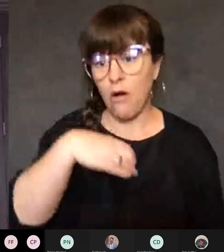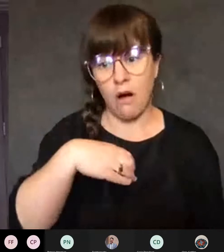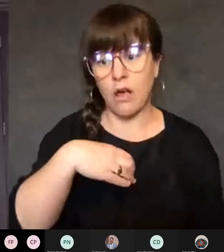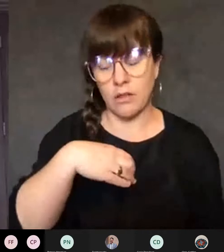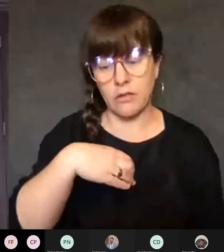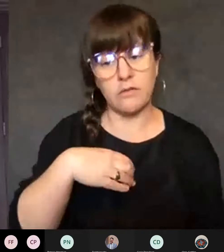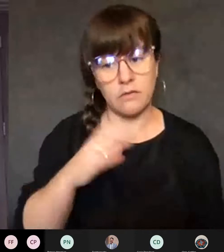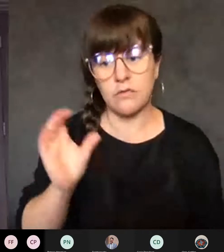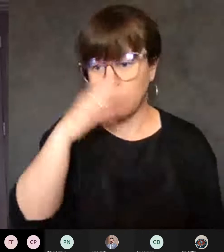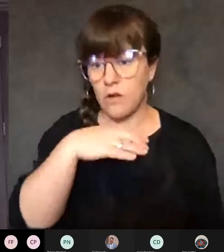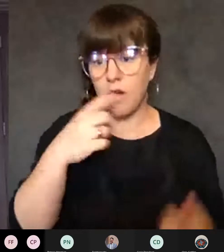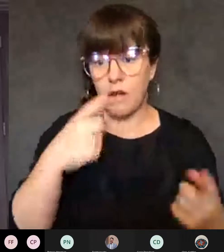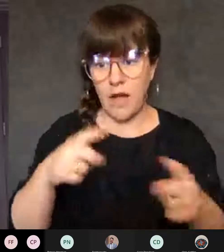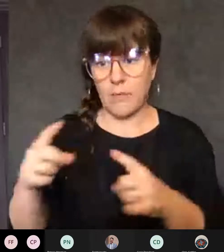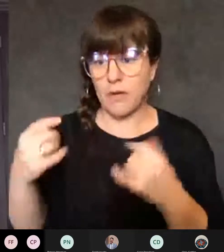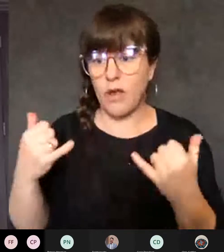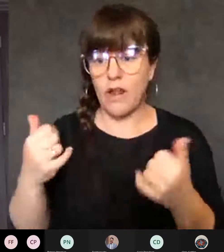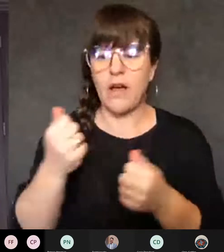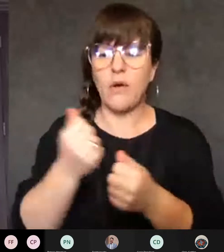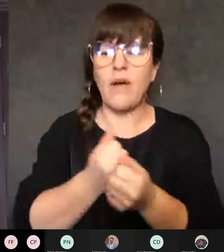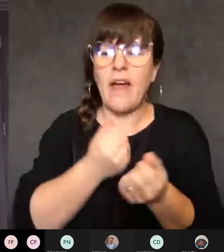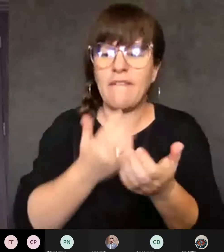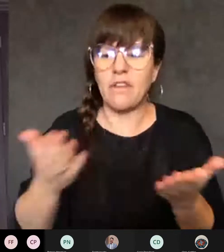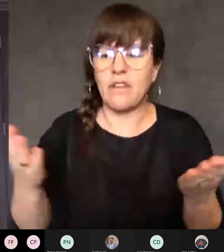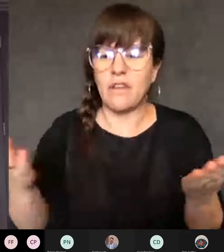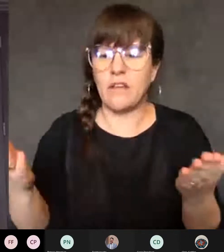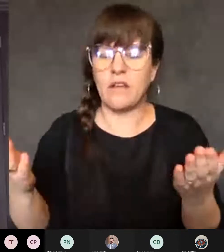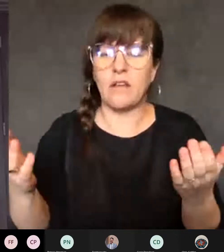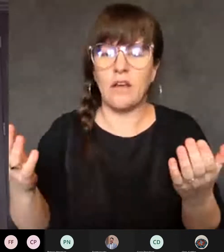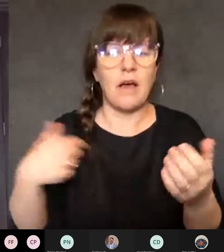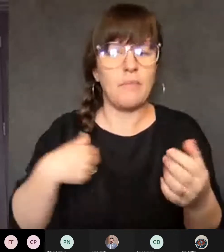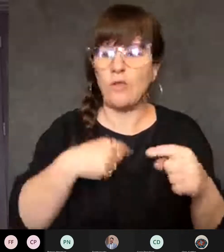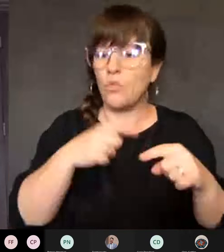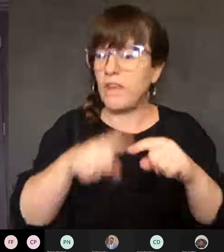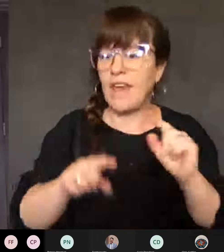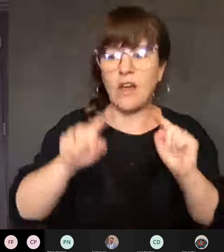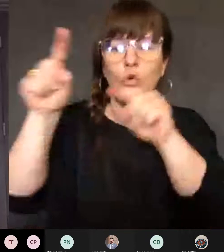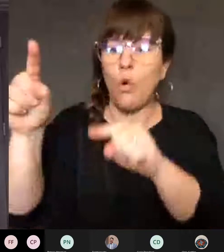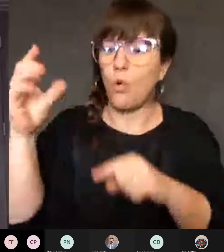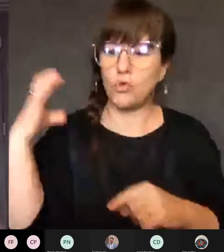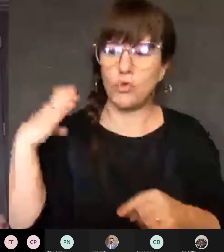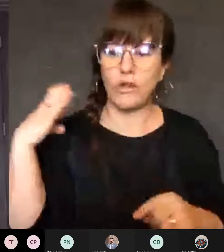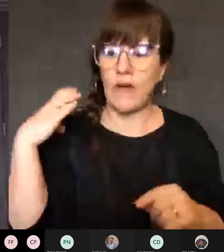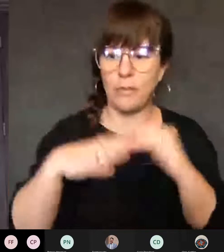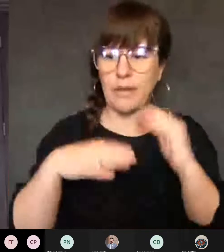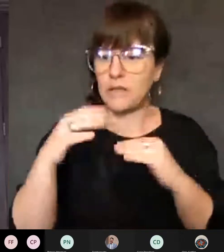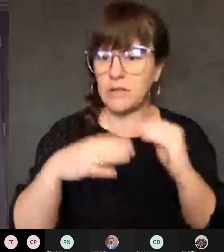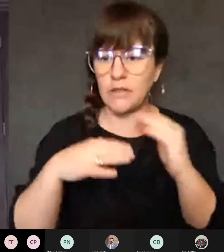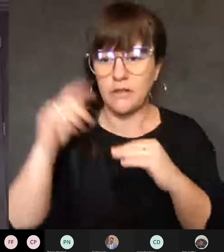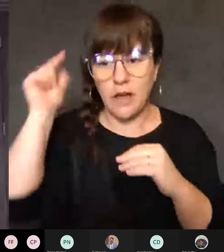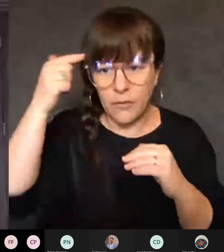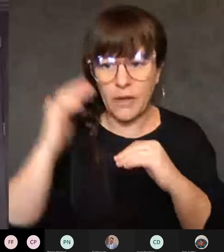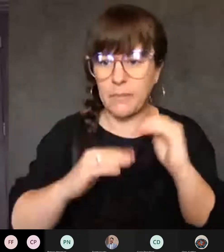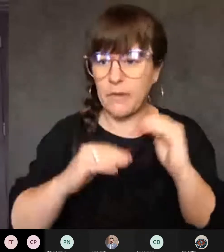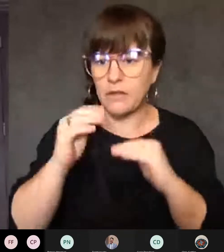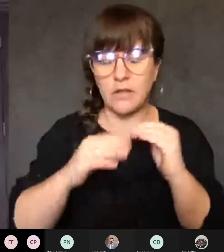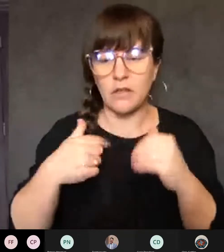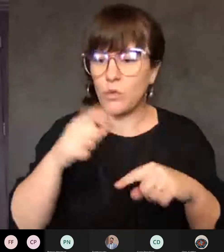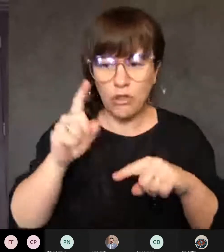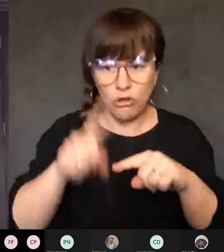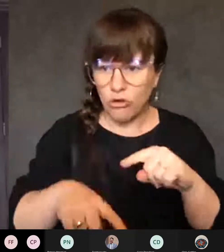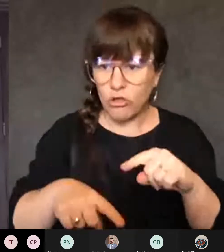I have, to where everything, we can't go to the Capitol, even if somebody was going to let us through those big